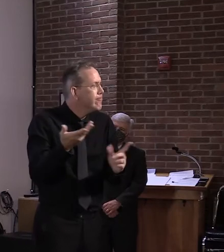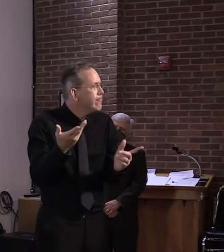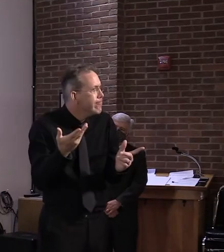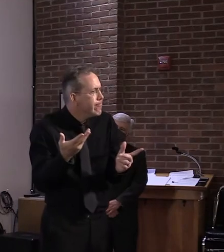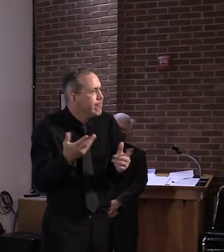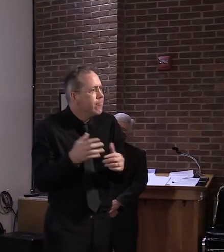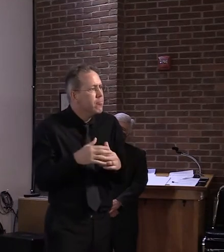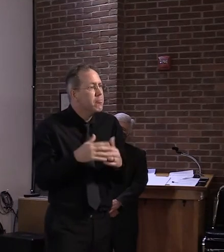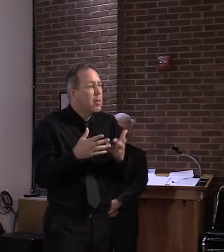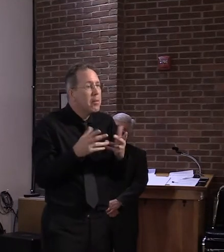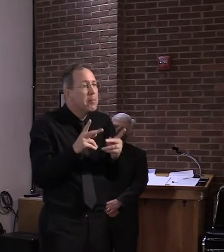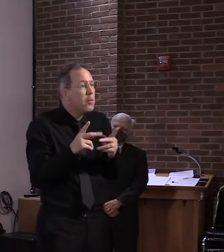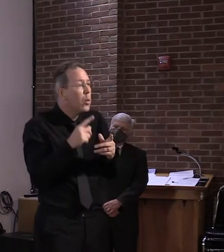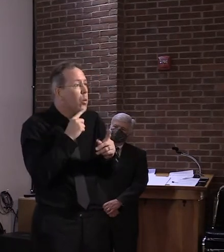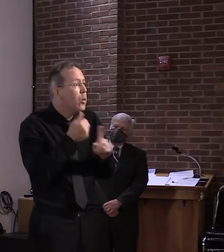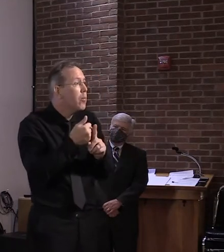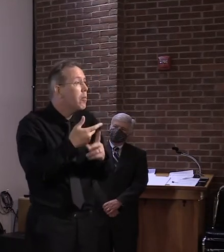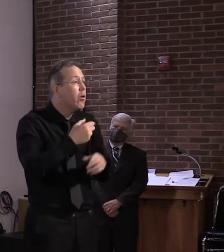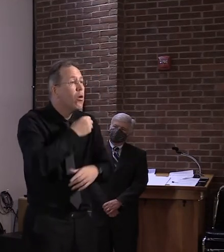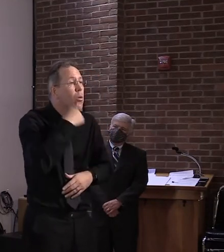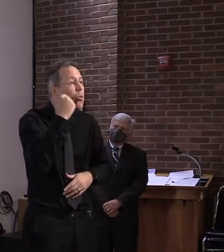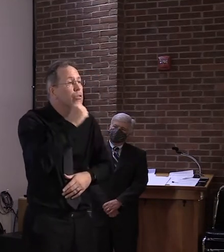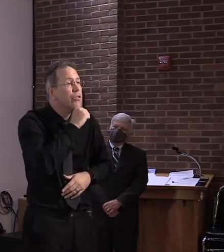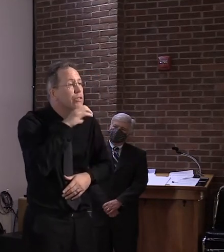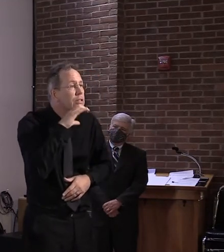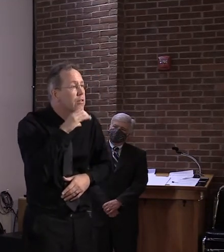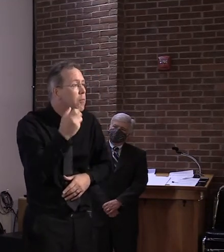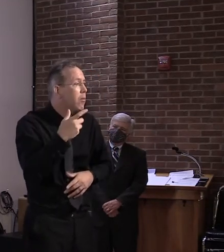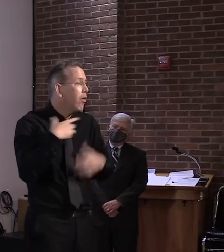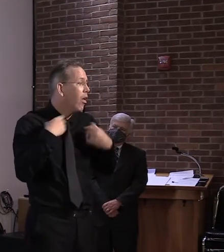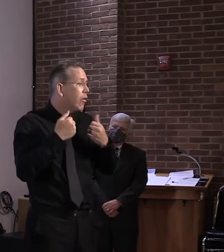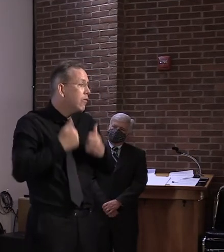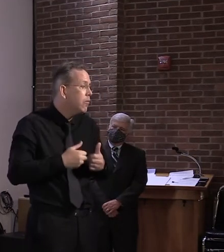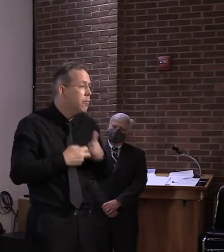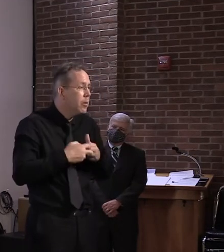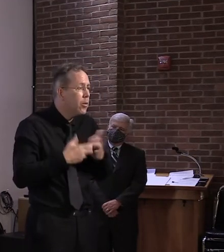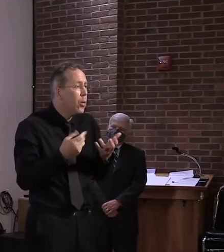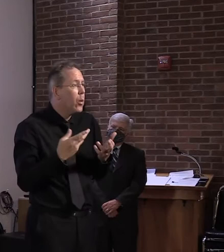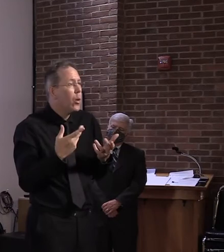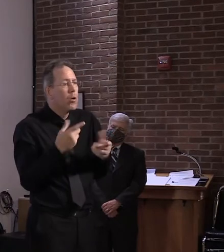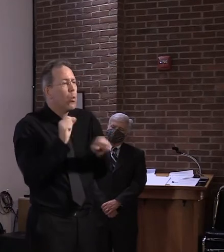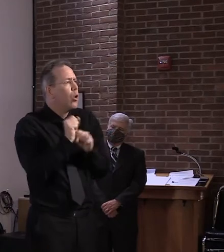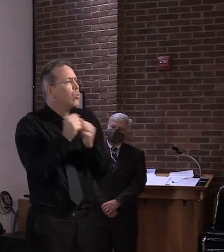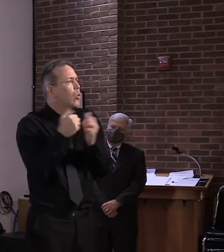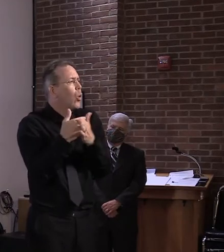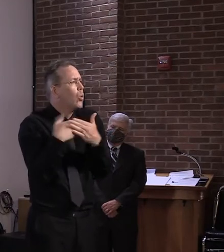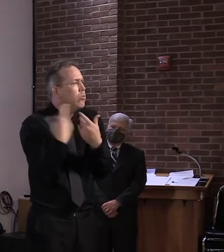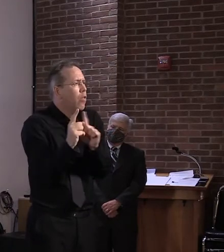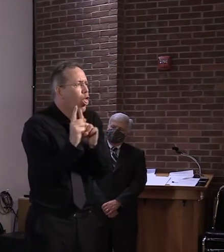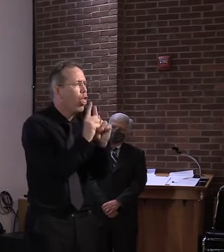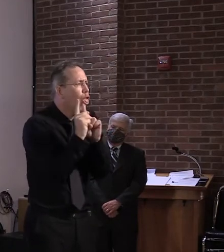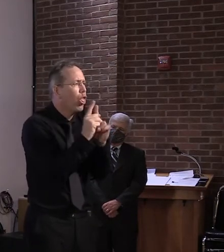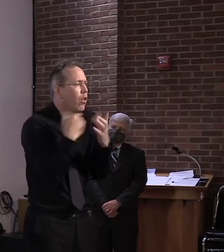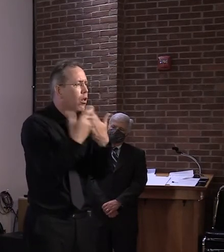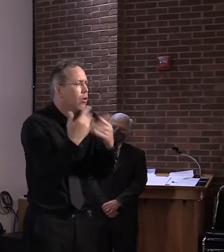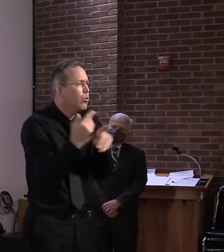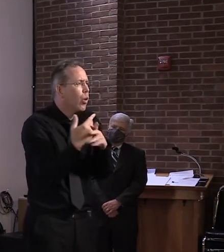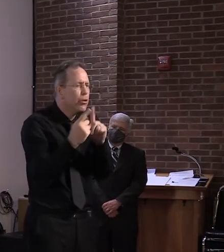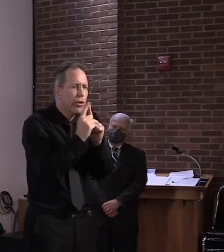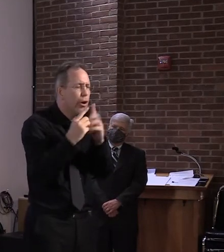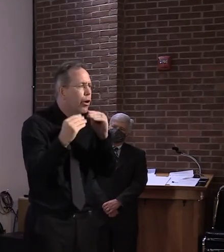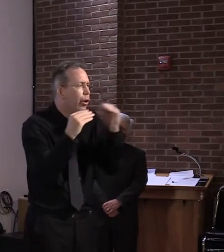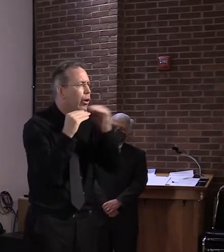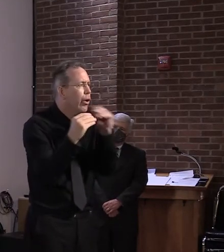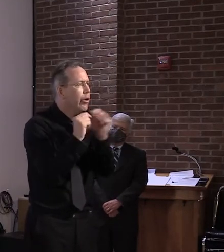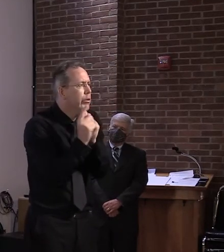people, perhaps, a cluster in a set of employees, a cluster in a family, and those either remain an isolated